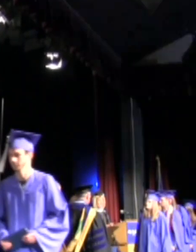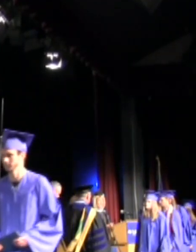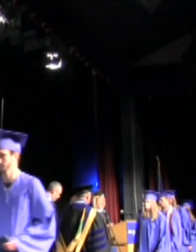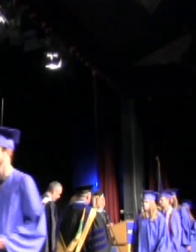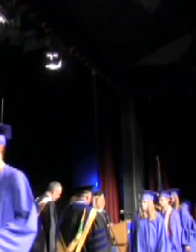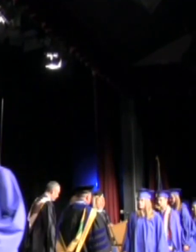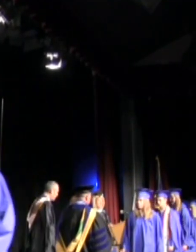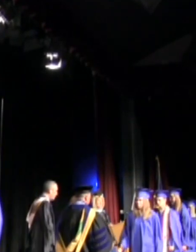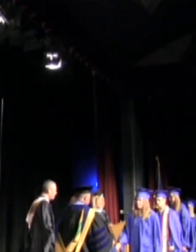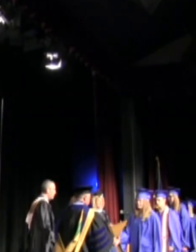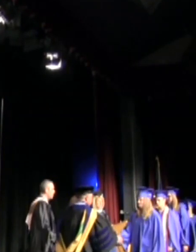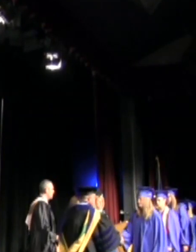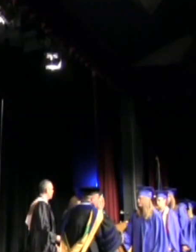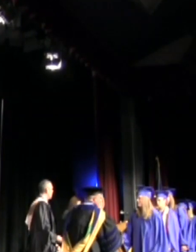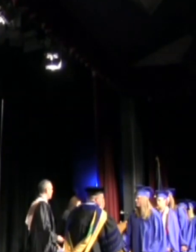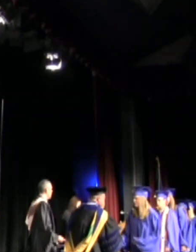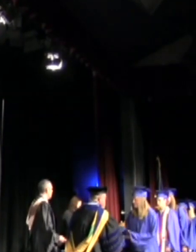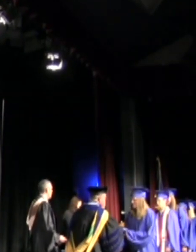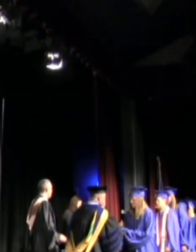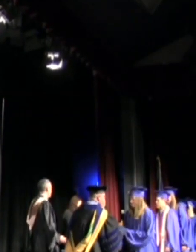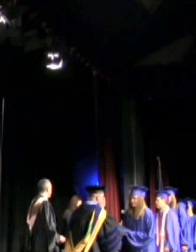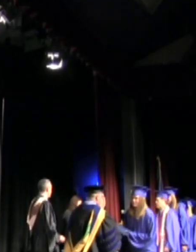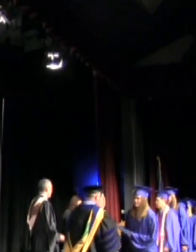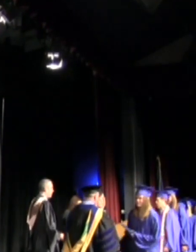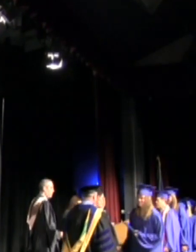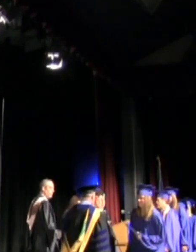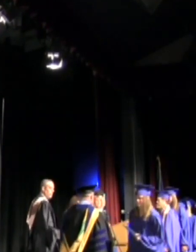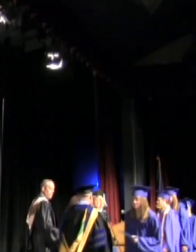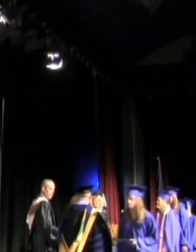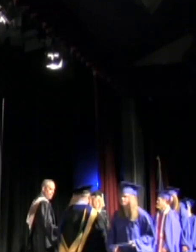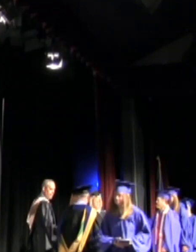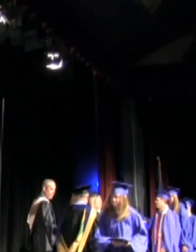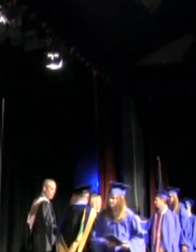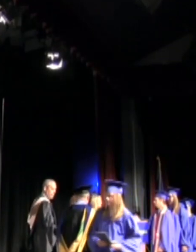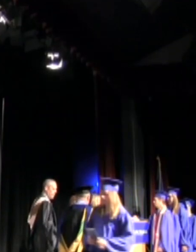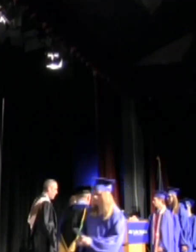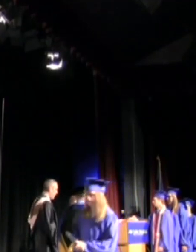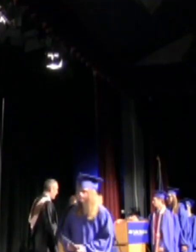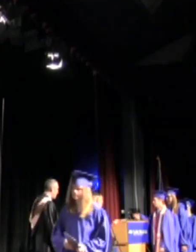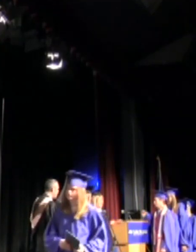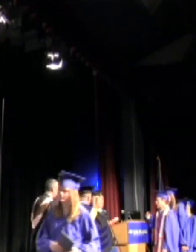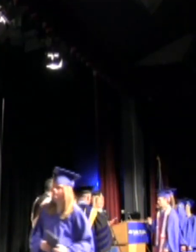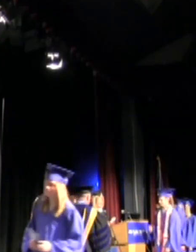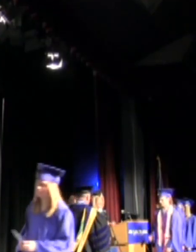Brina Abrahamson, associate in science, liberal arts.